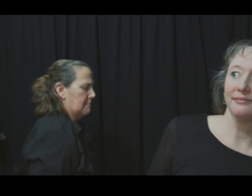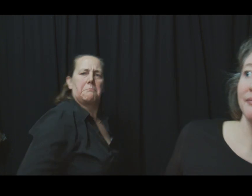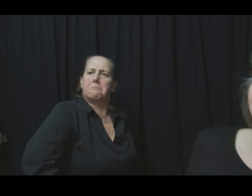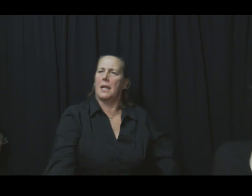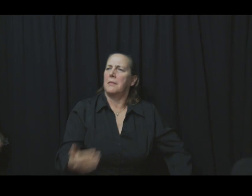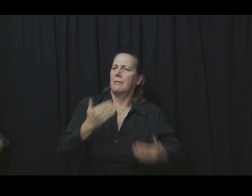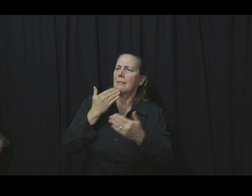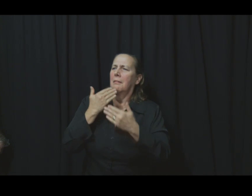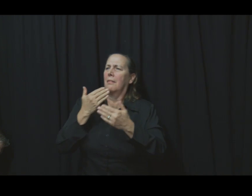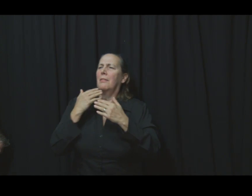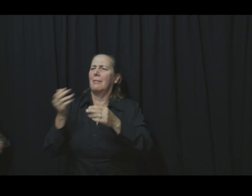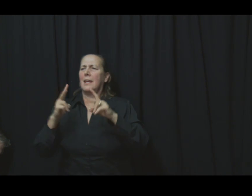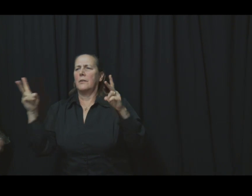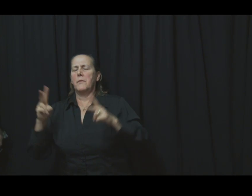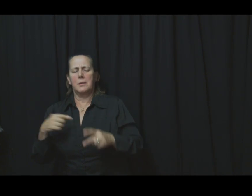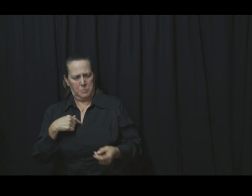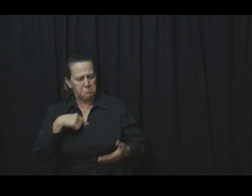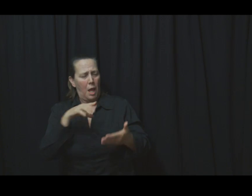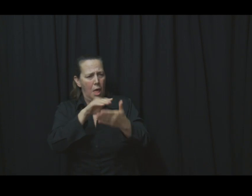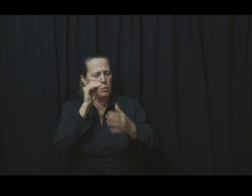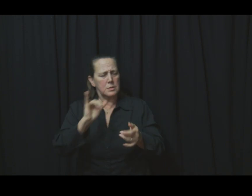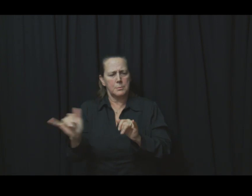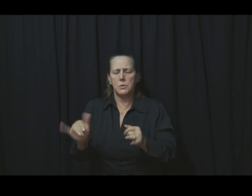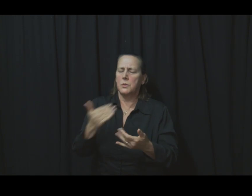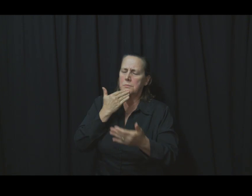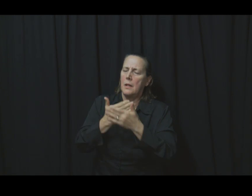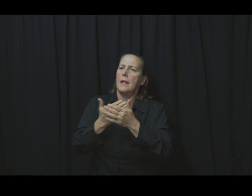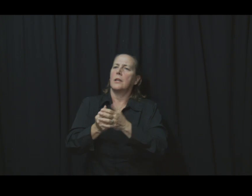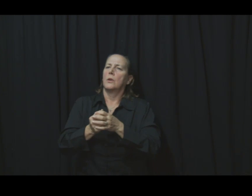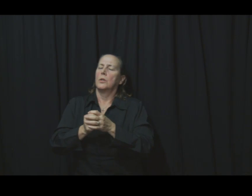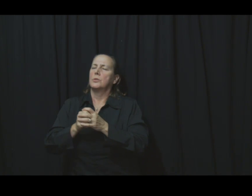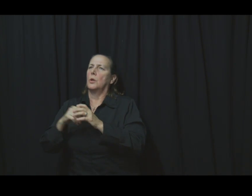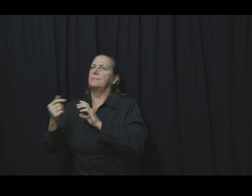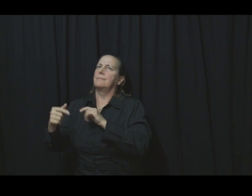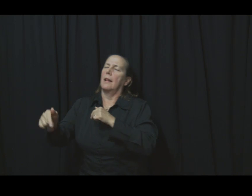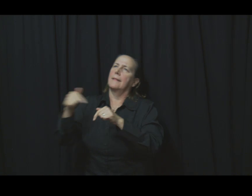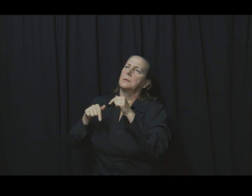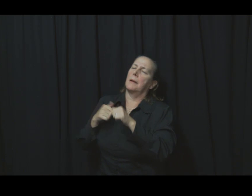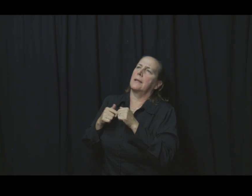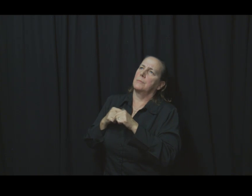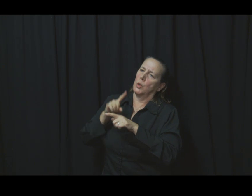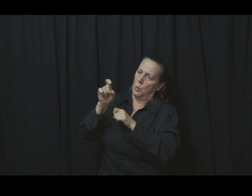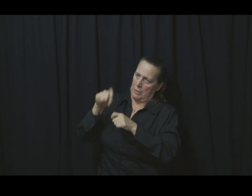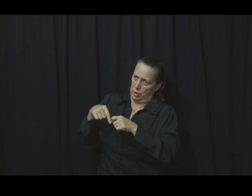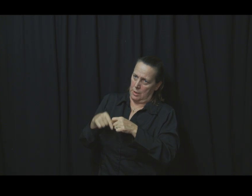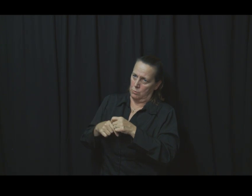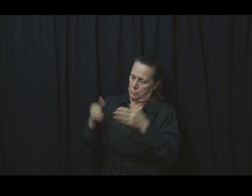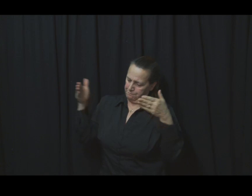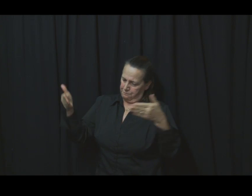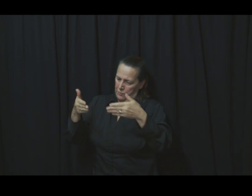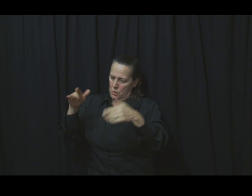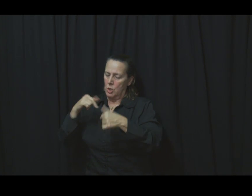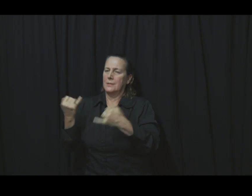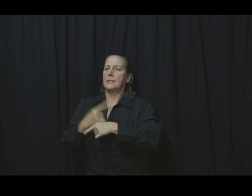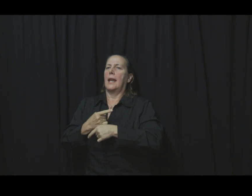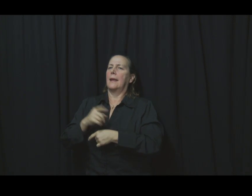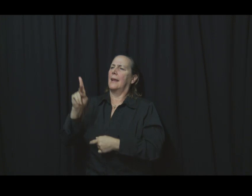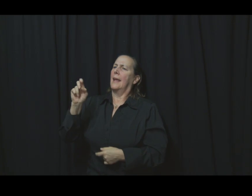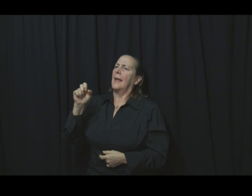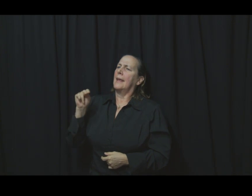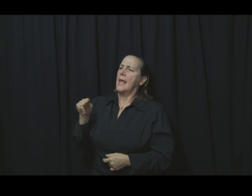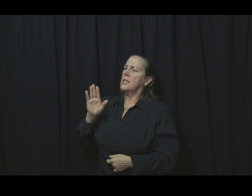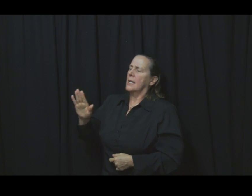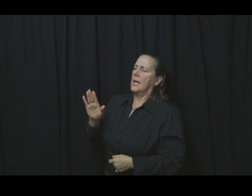Thank you. But let's take it back around to the question at hand. Does Ken Ham's creation model hold